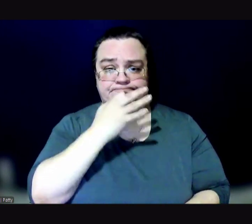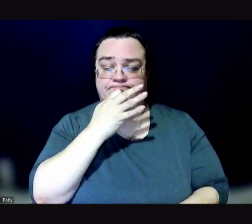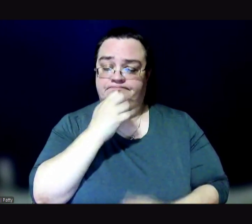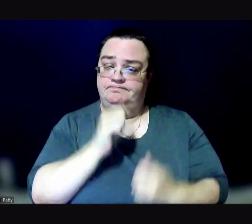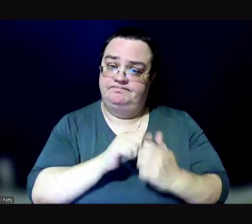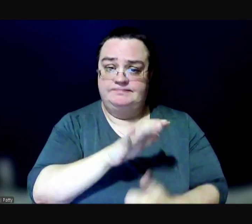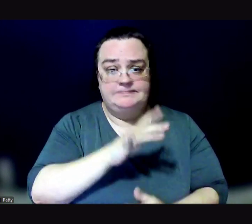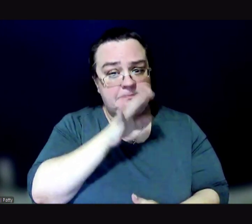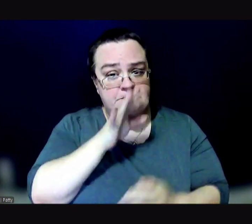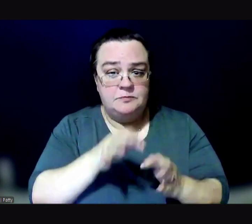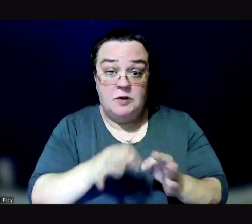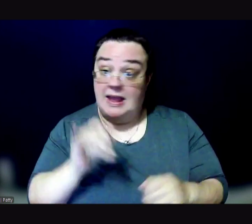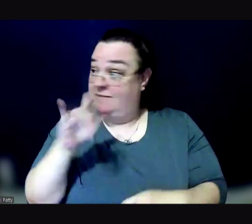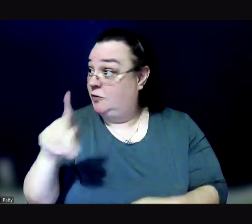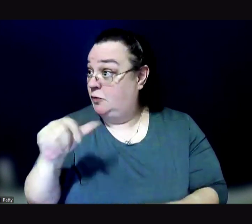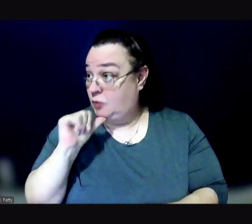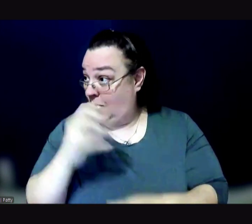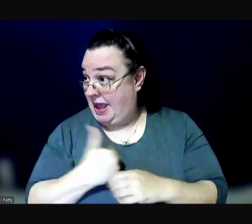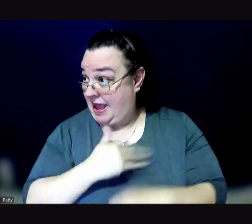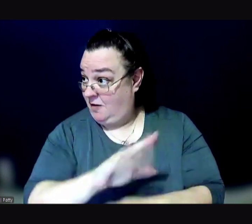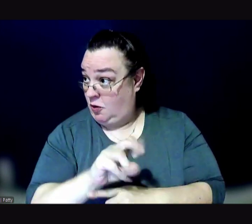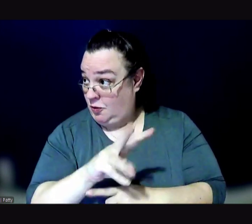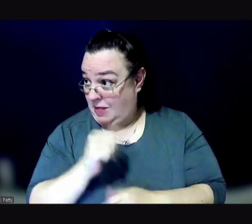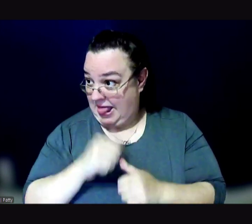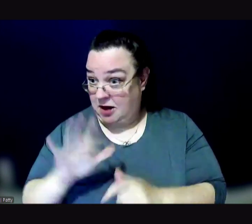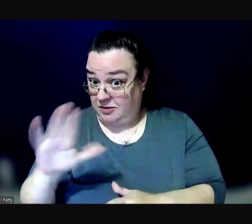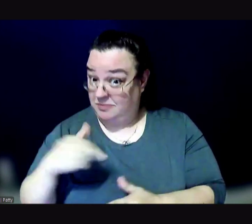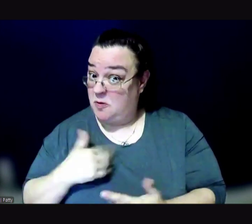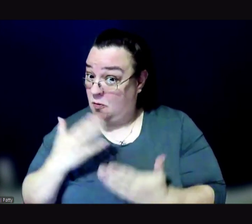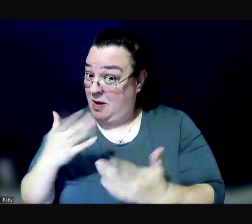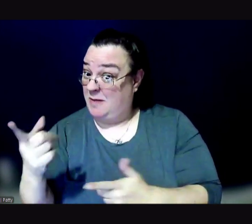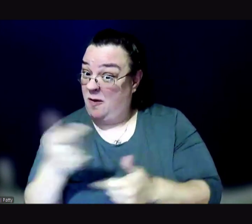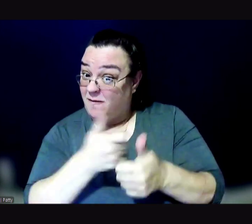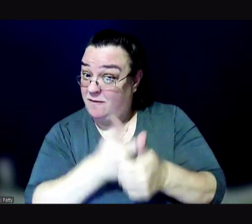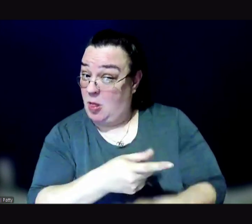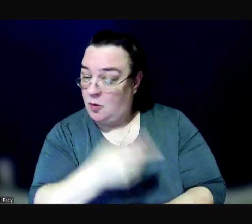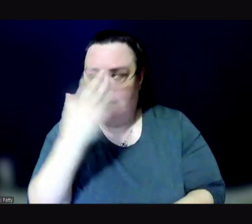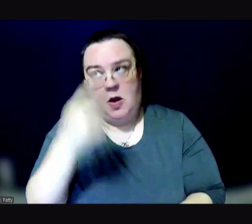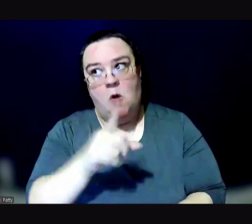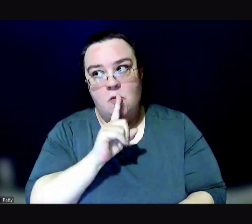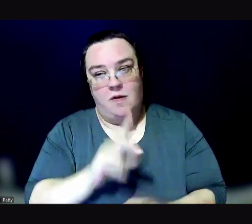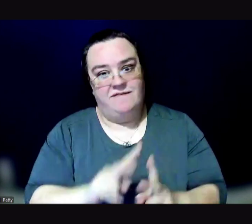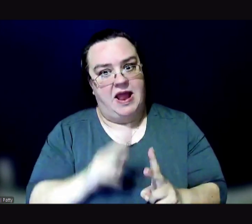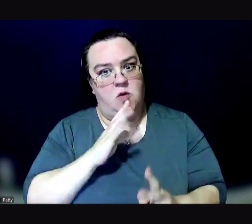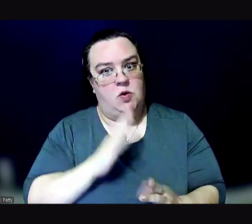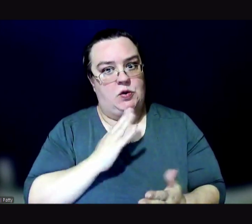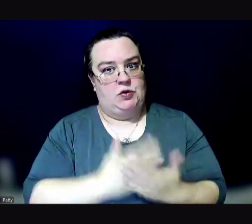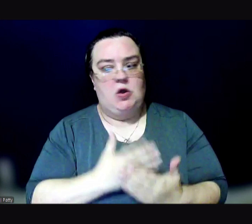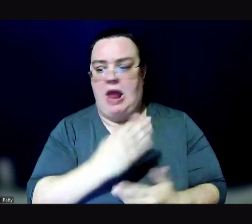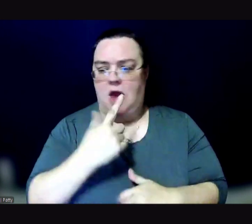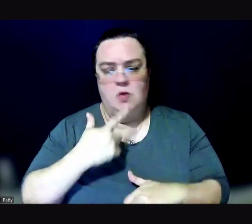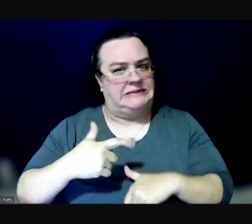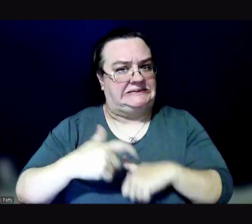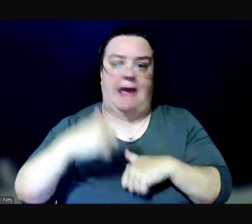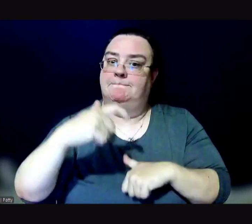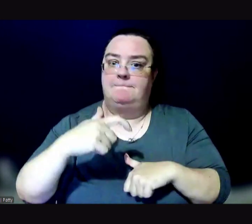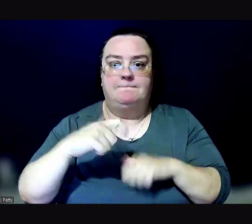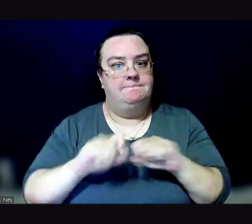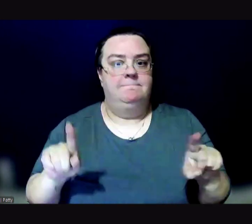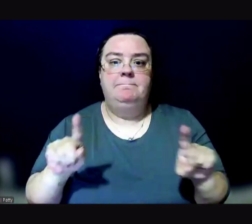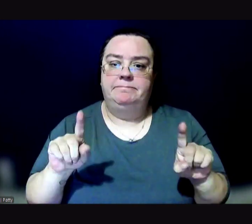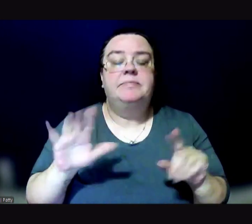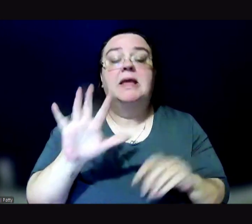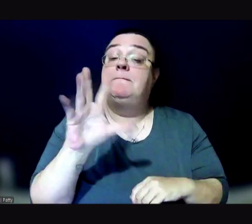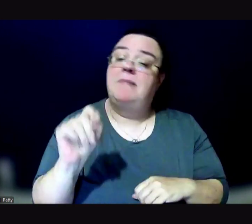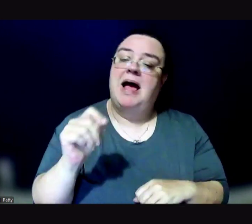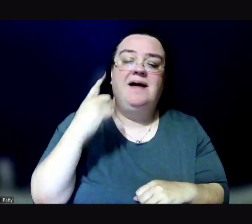have her newsletter, I suggest that you follow it, because she's actually very, very good and very timely with it. But for a